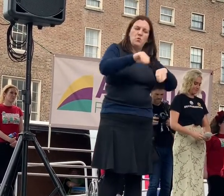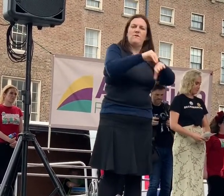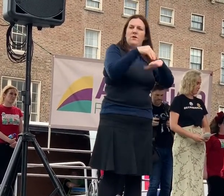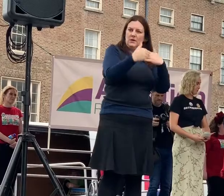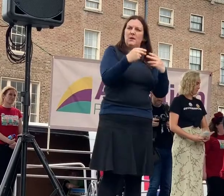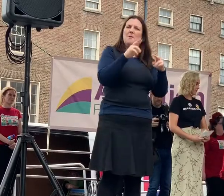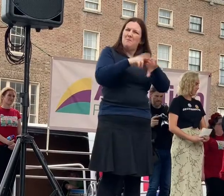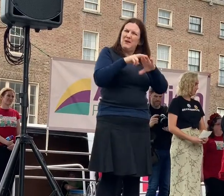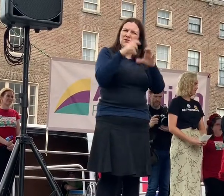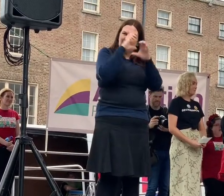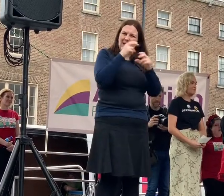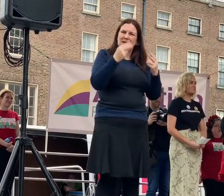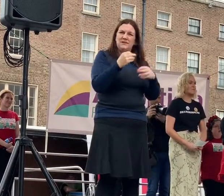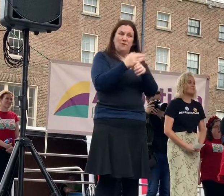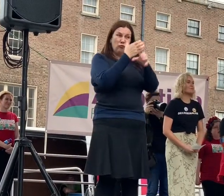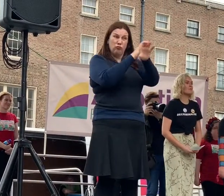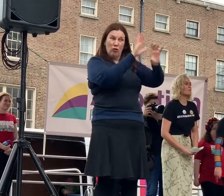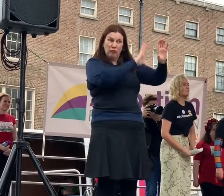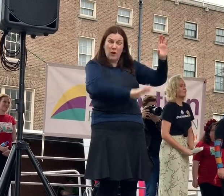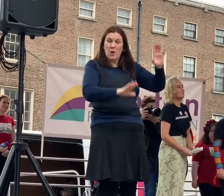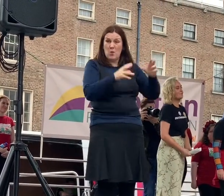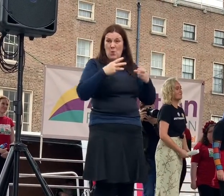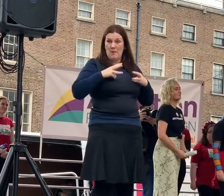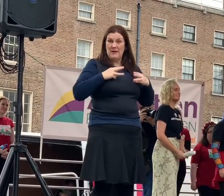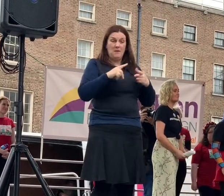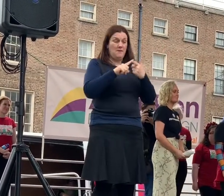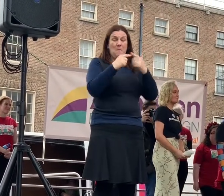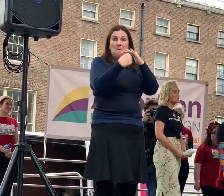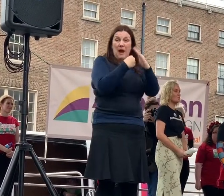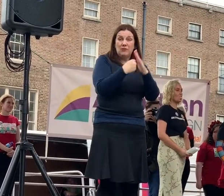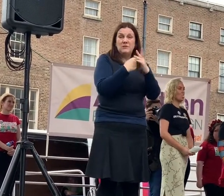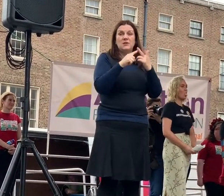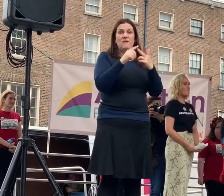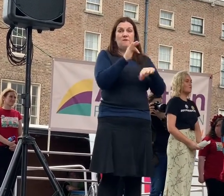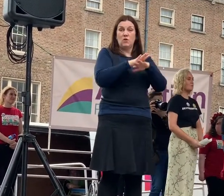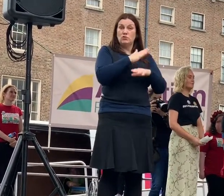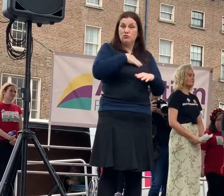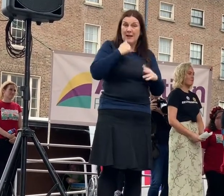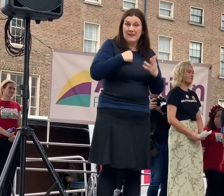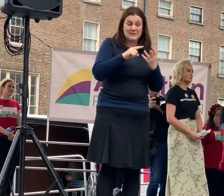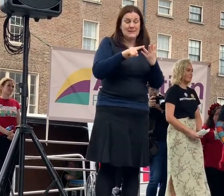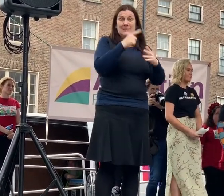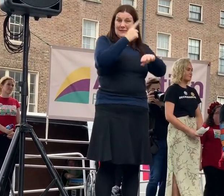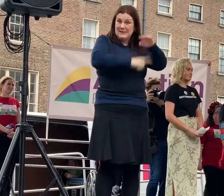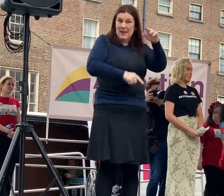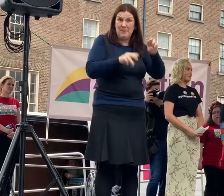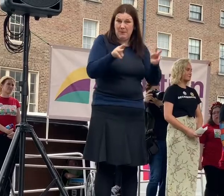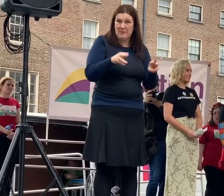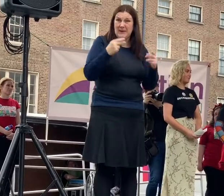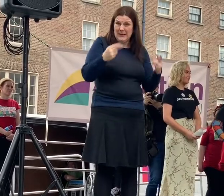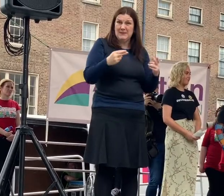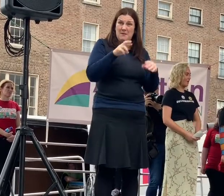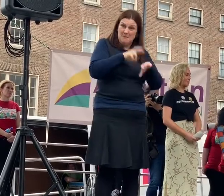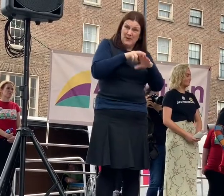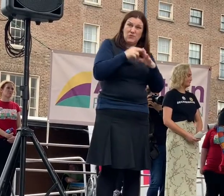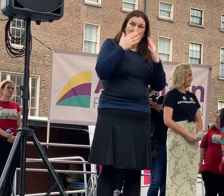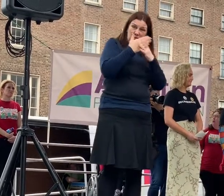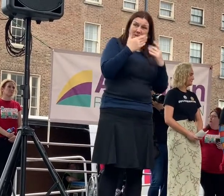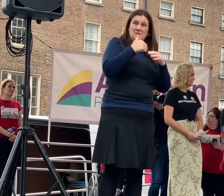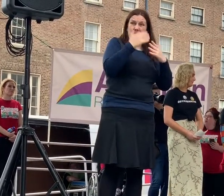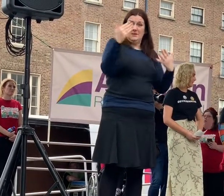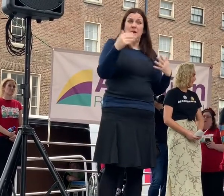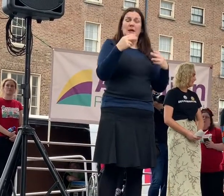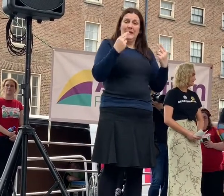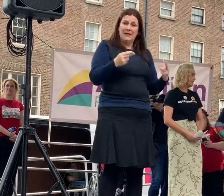care is needed for rural women, for migrants, for trans and disabled people. We are here to say reproductive